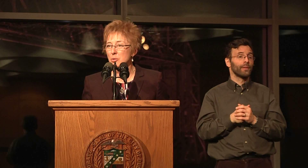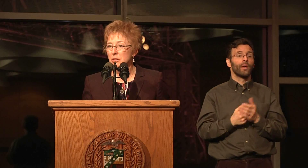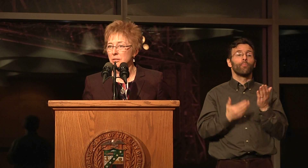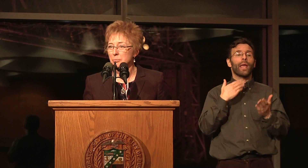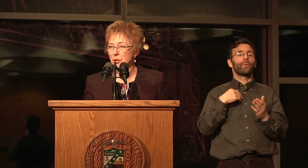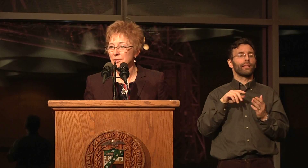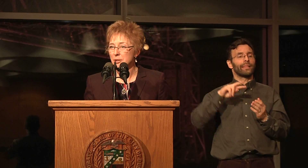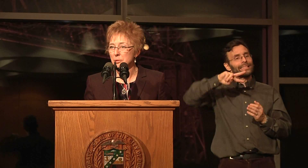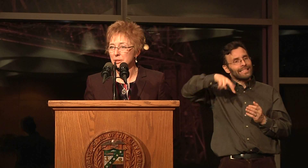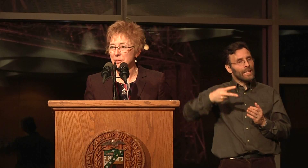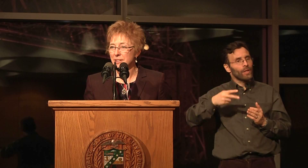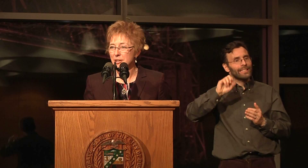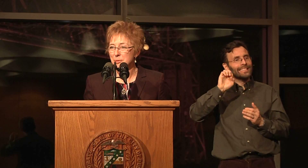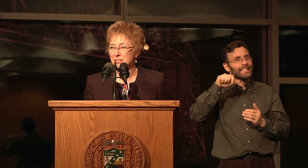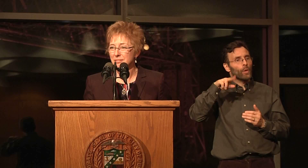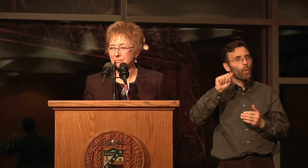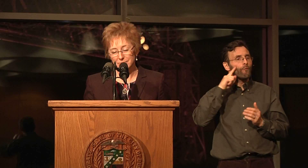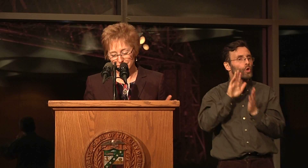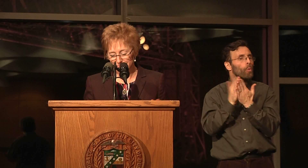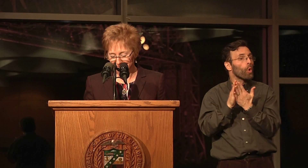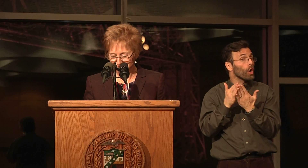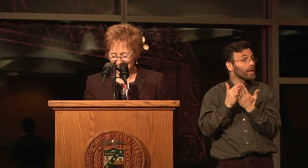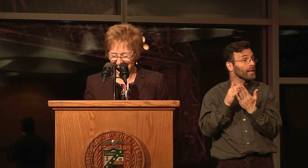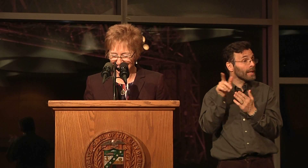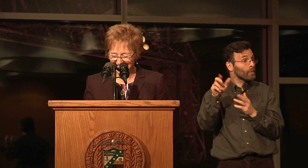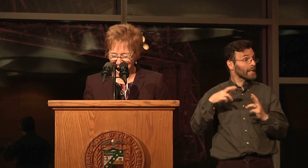a sequel, book sequel in retirement?